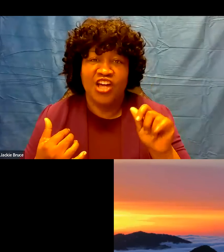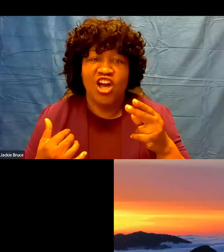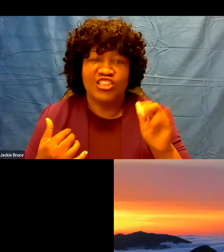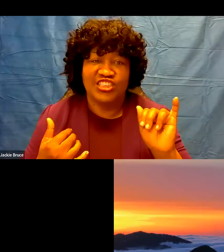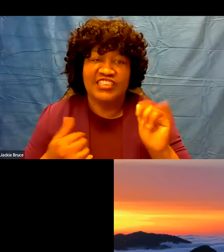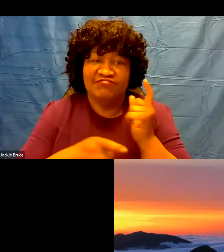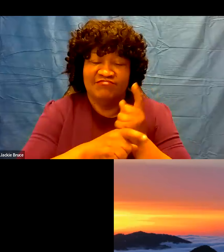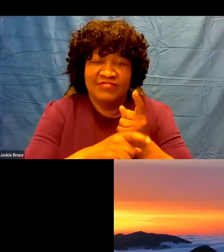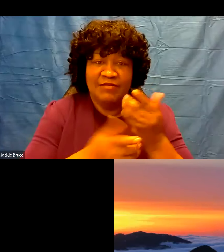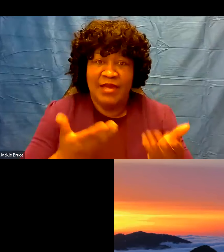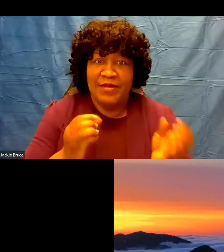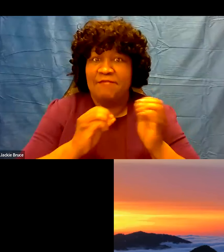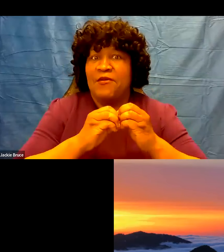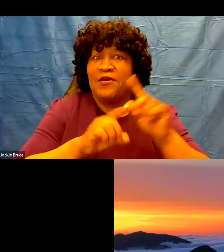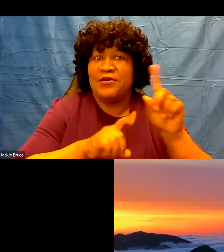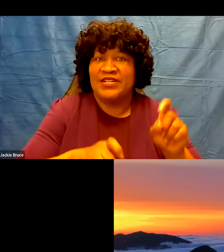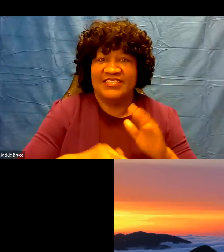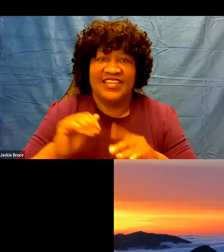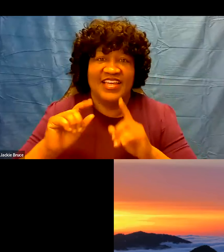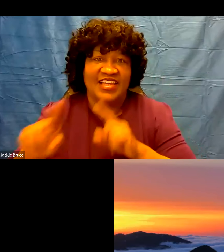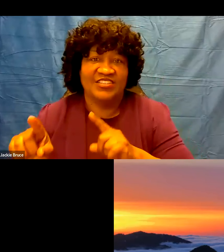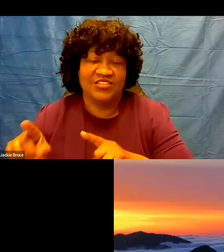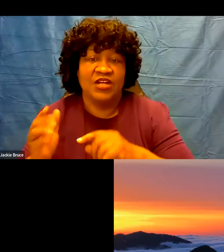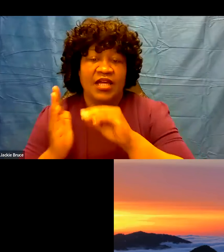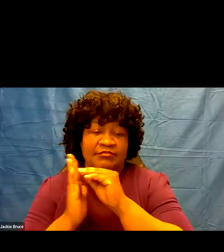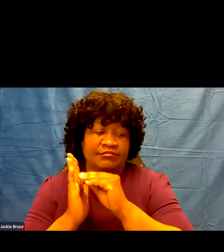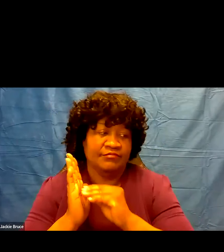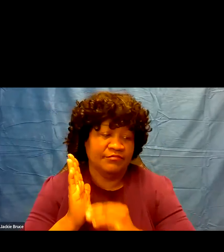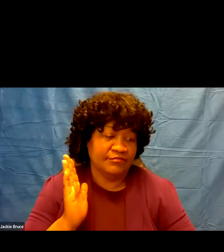answers at this point. I'm making a list of questions that we've raised here,